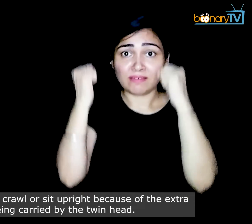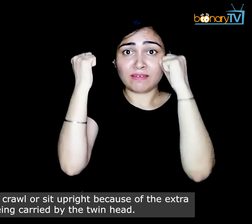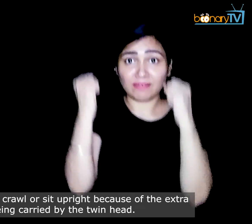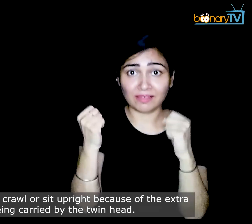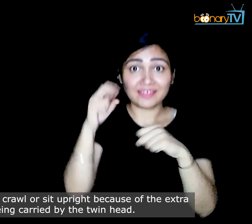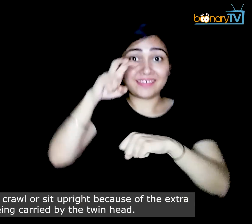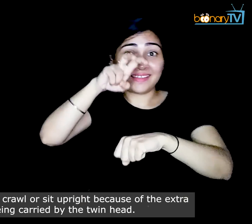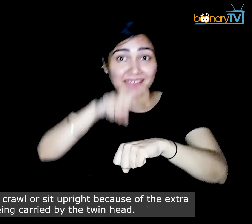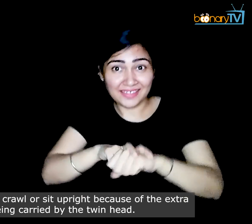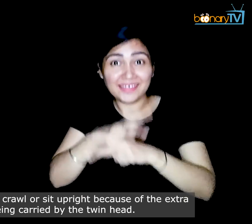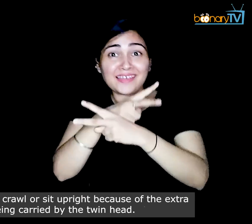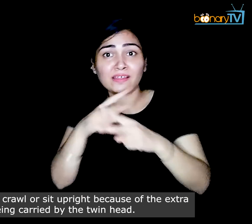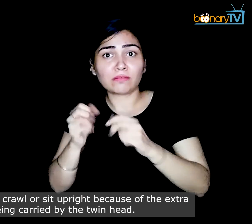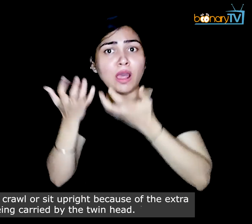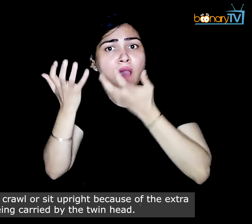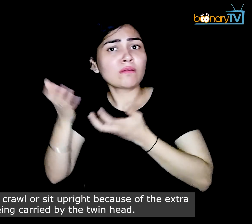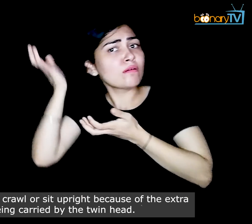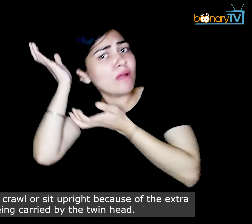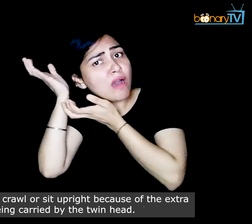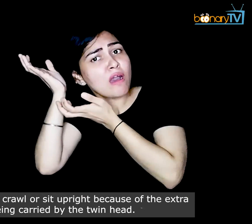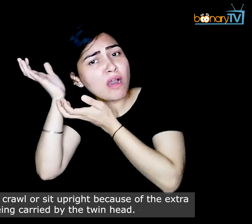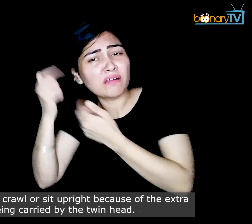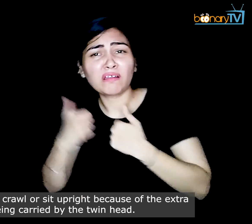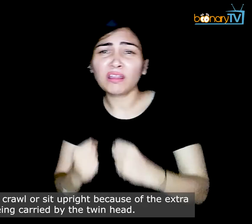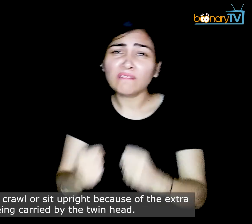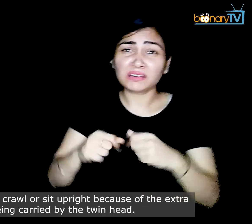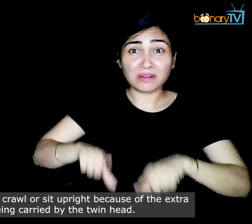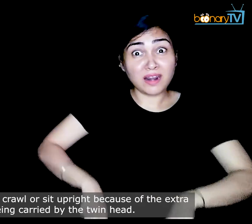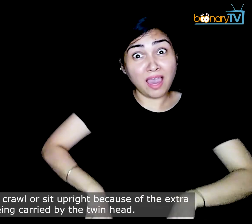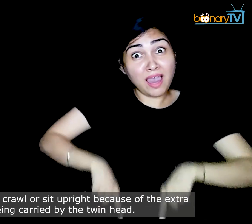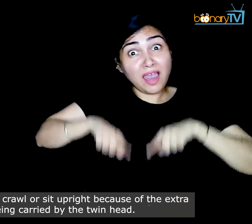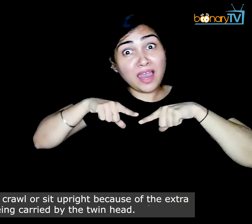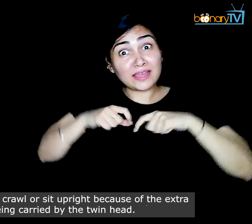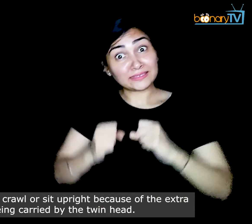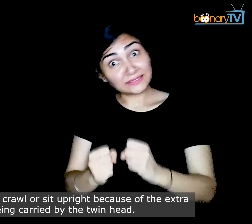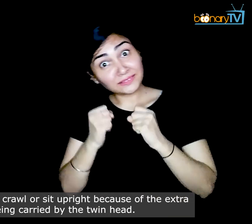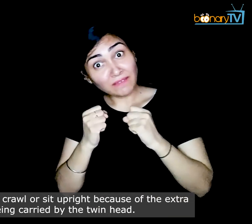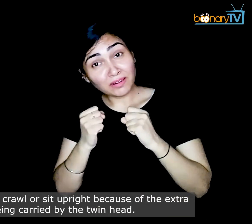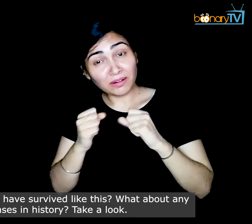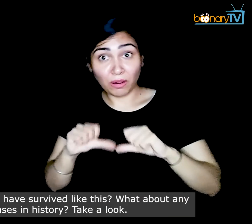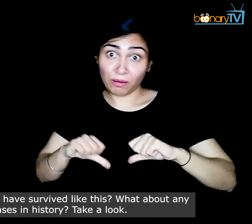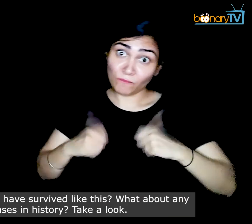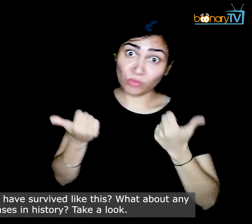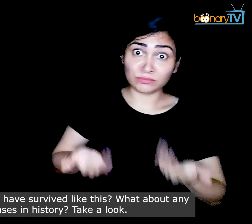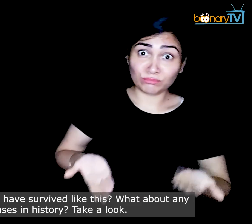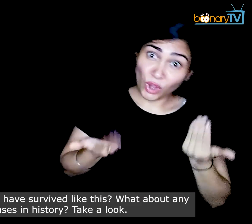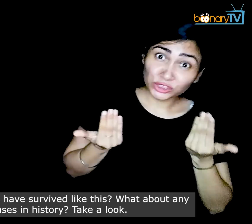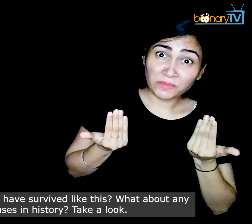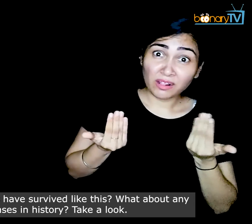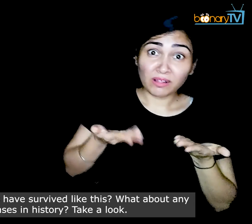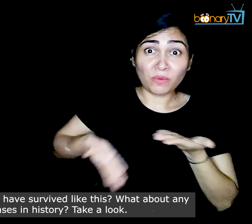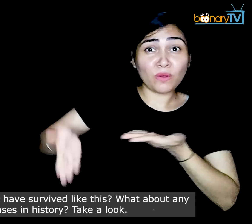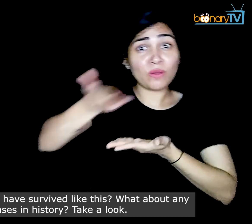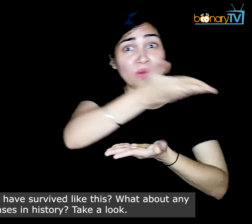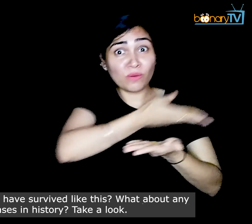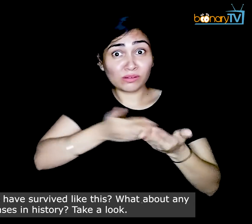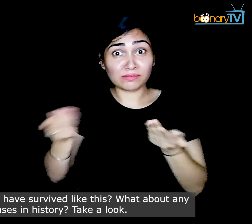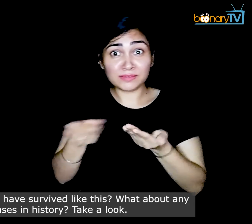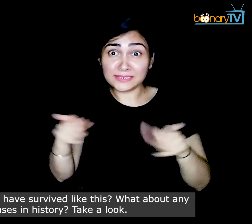not crawl or sit upright because of the extra weight being carried by the twin head. Could the two babies have survived like this? What about any